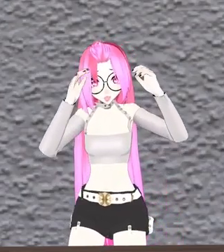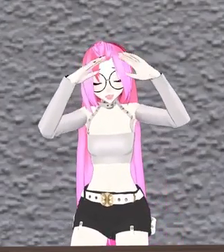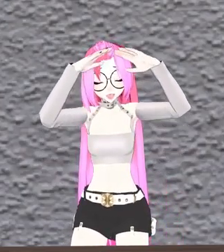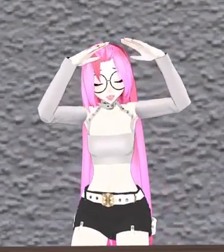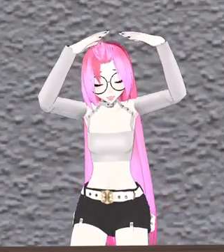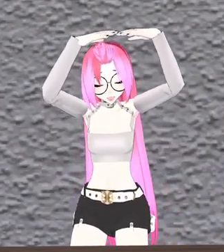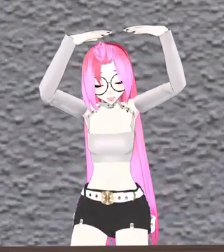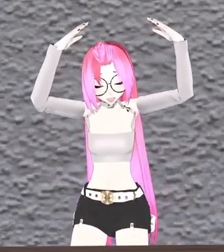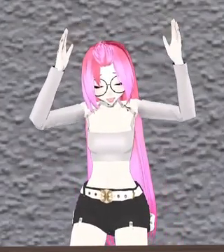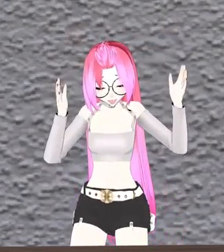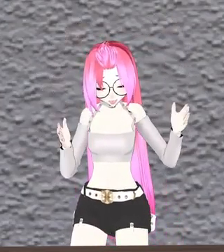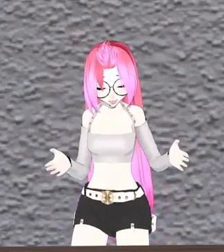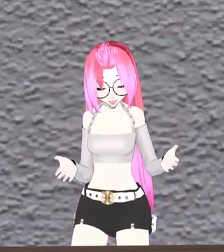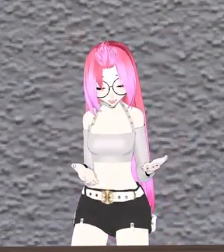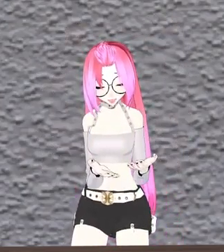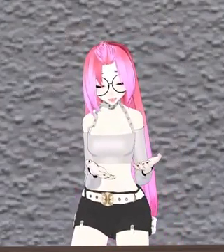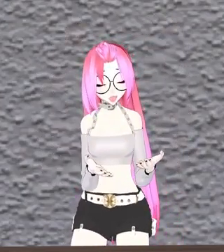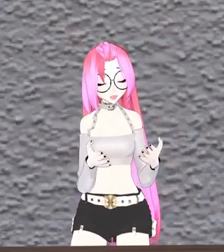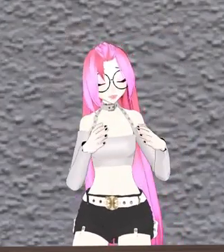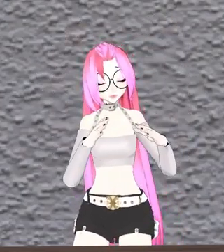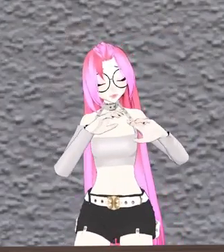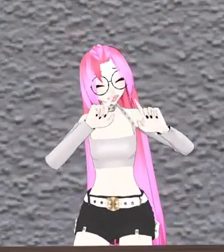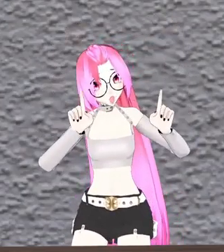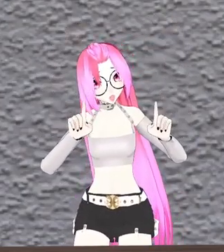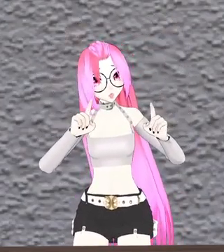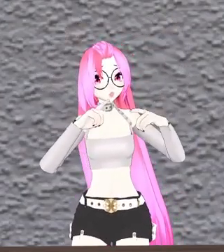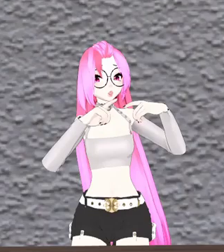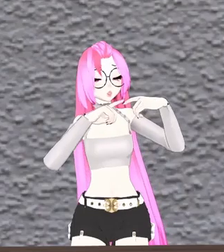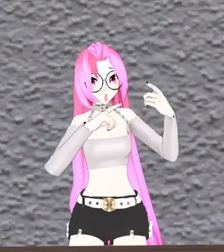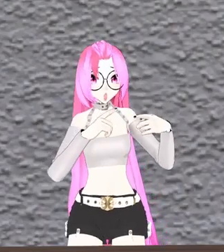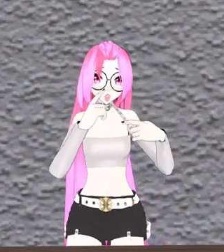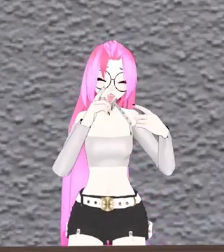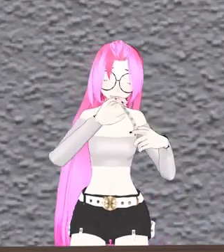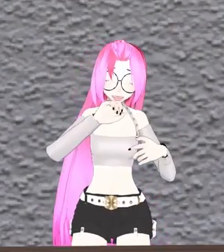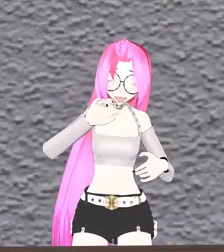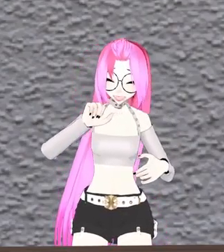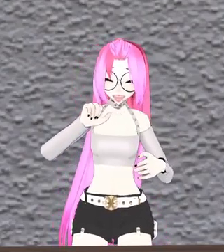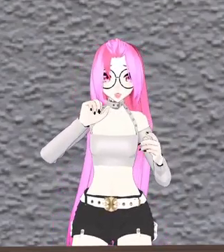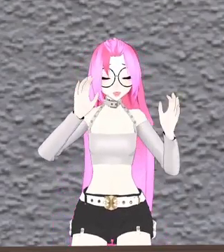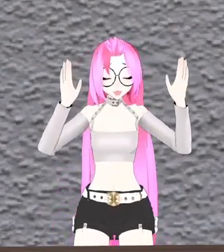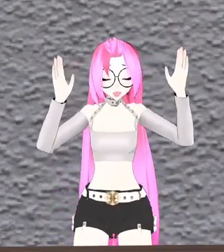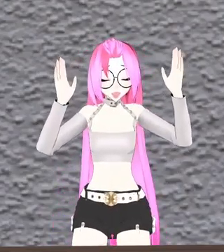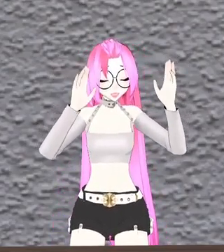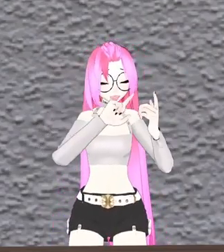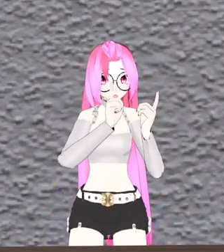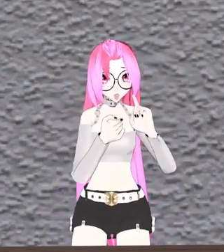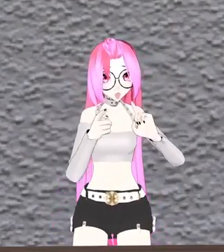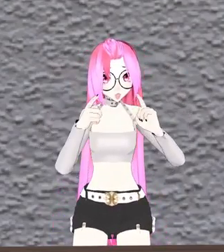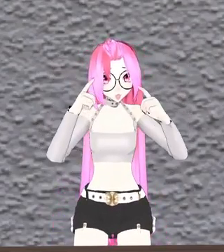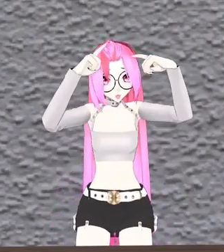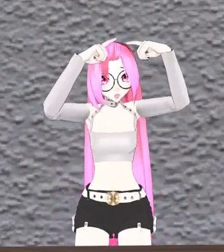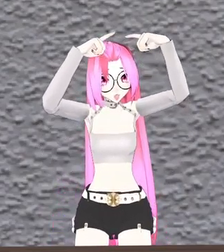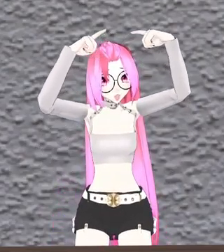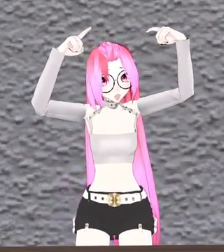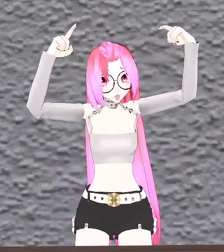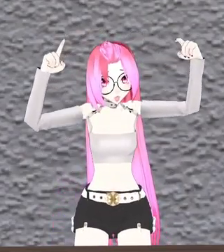And think of it again, like think of like an imaginary box. But when you fingerspell, the box changes. So instead of